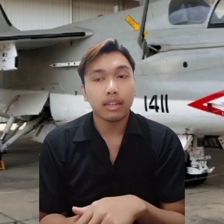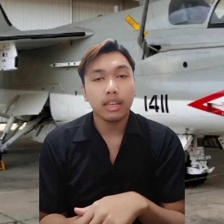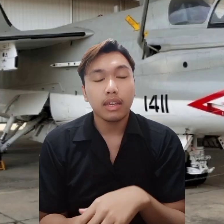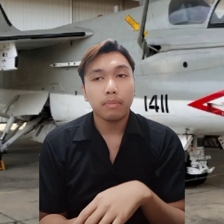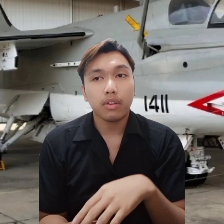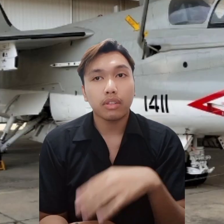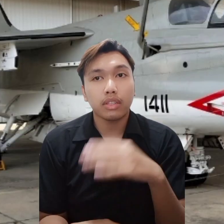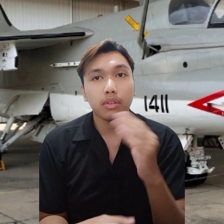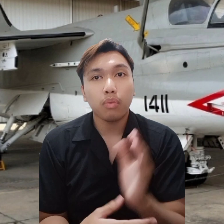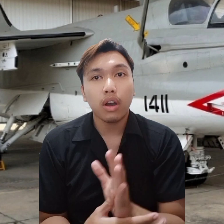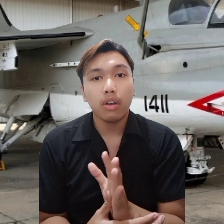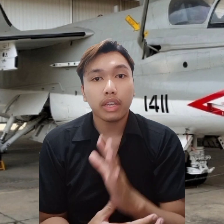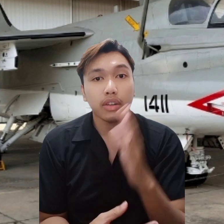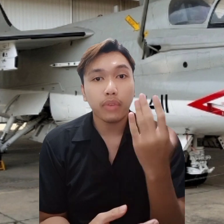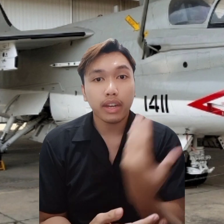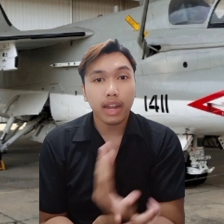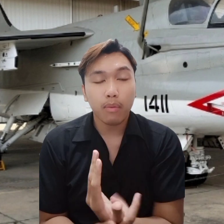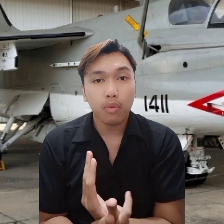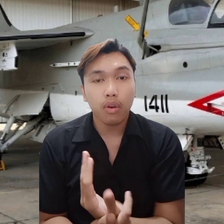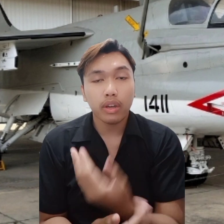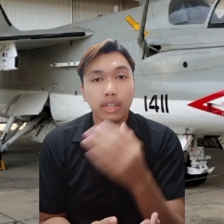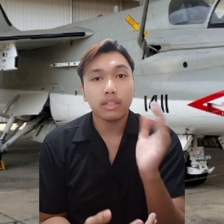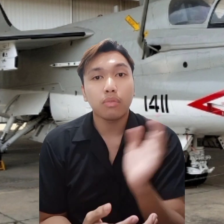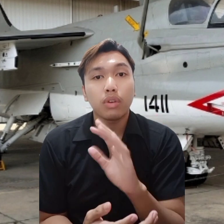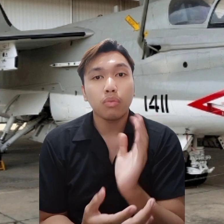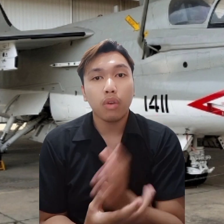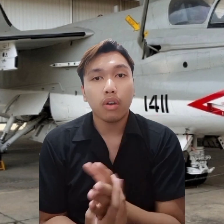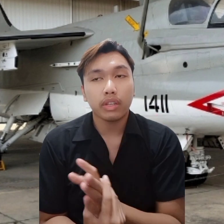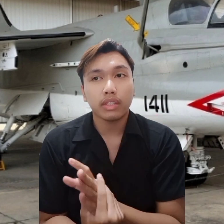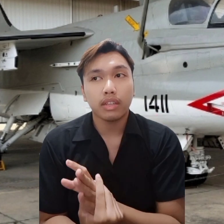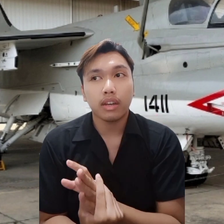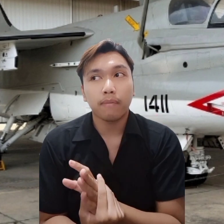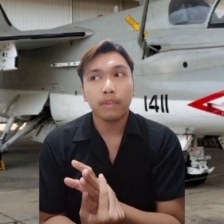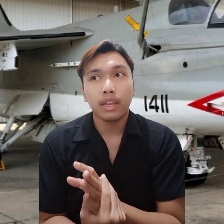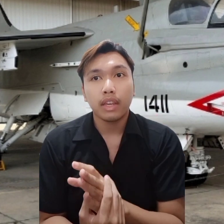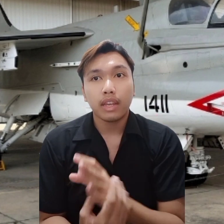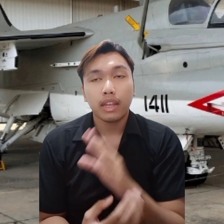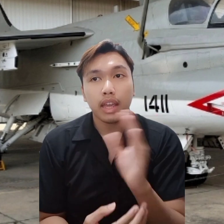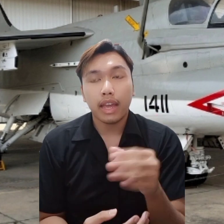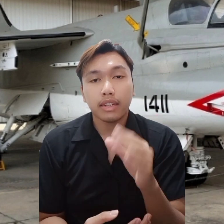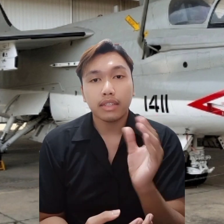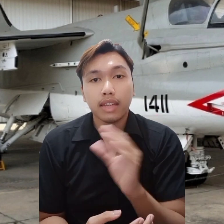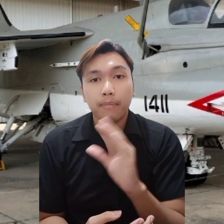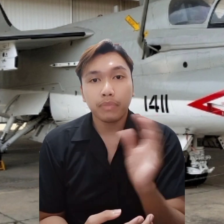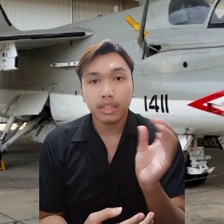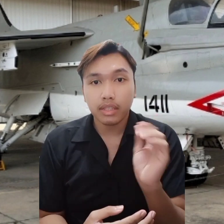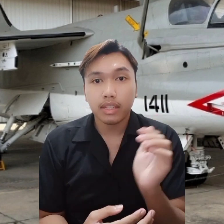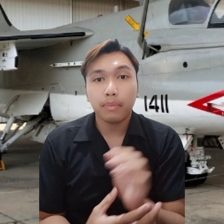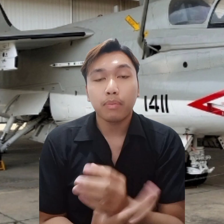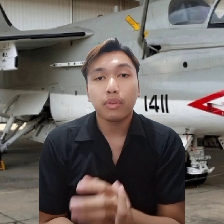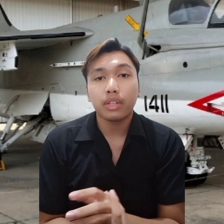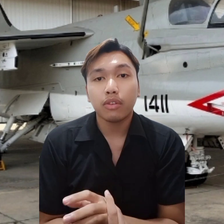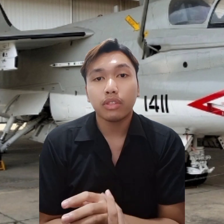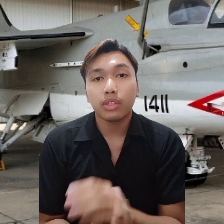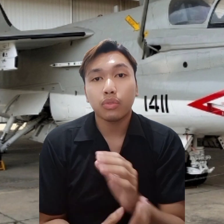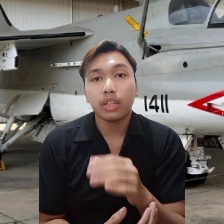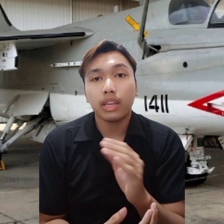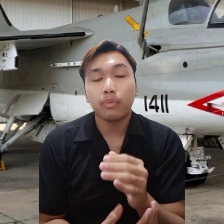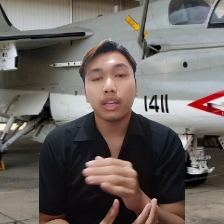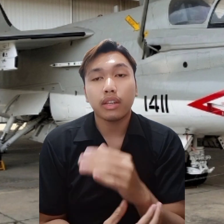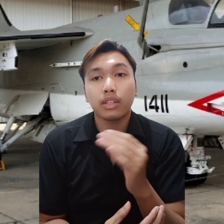Thailand because in the war in the Vietnam War is the World War is and the the models